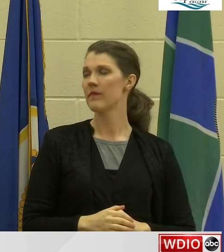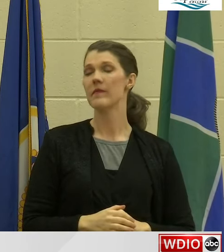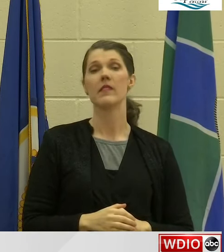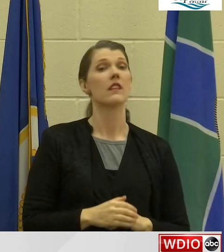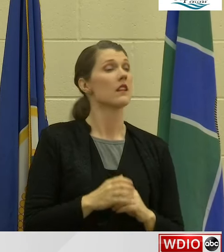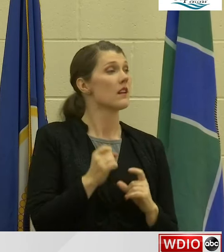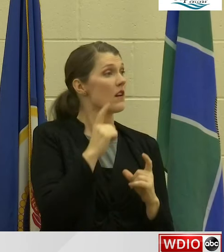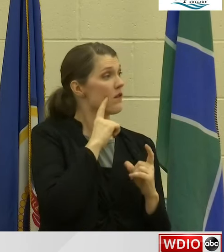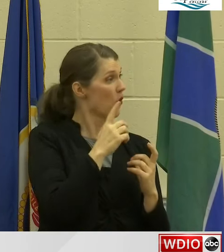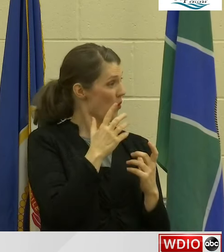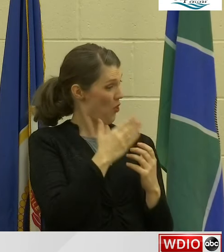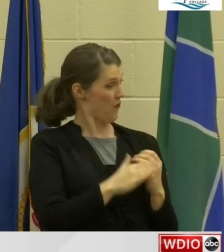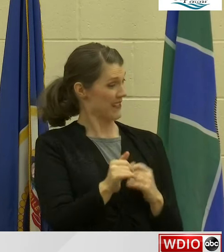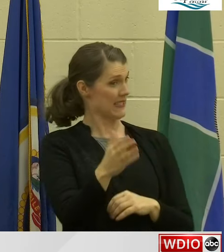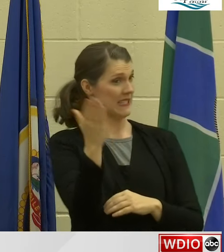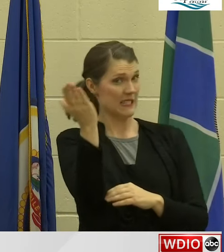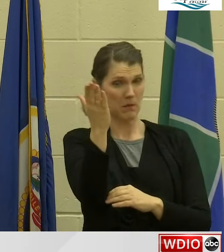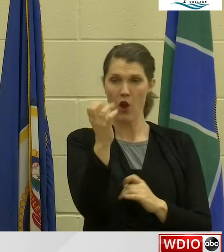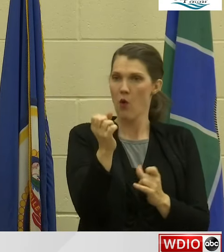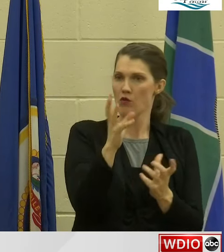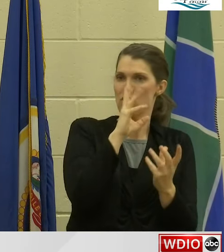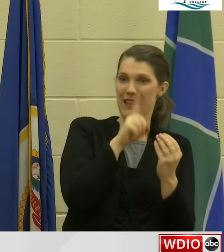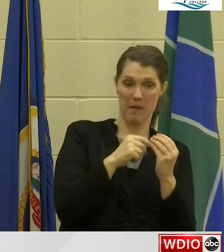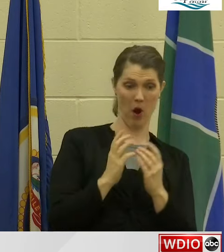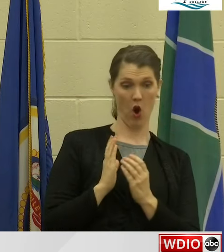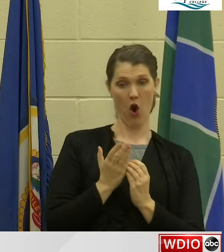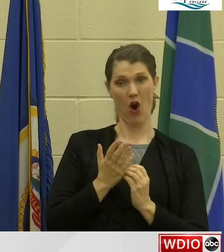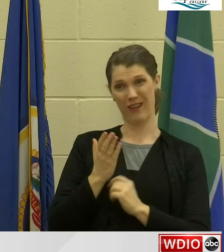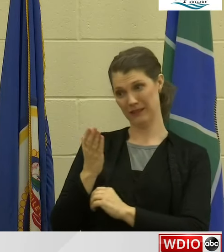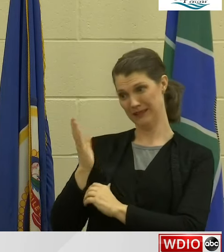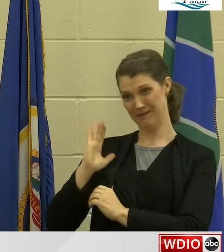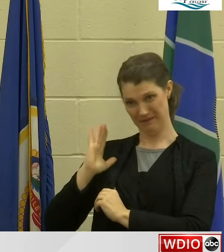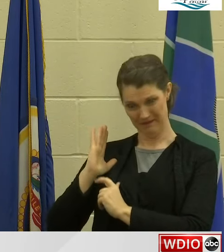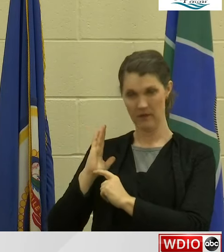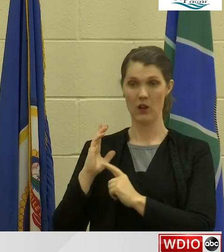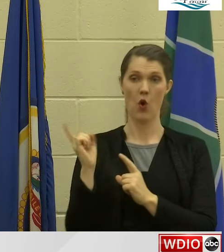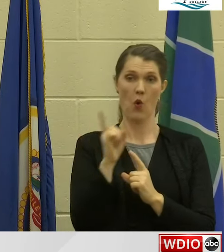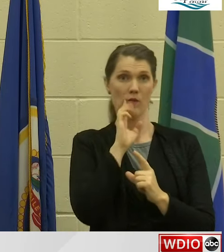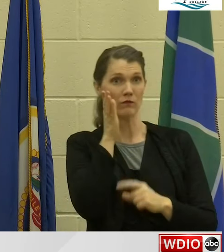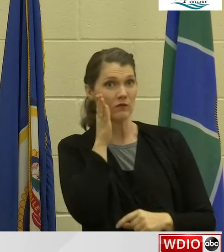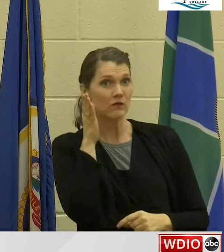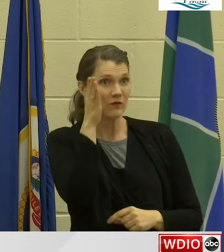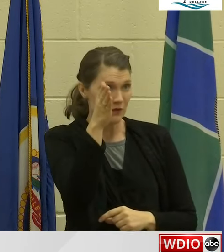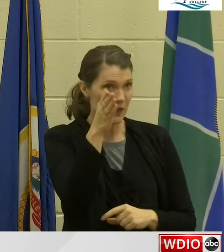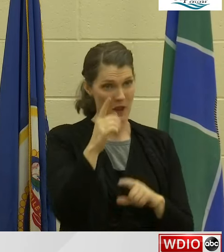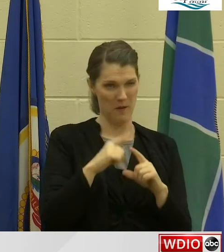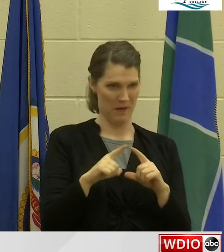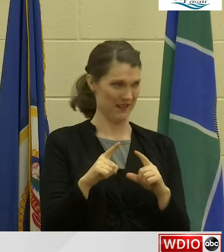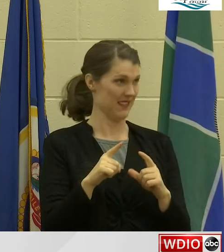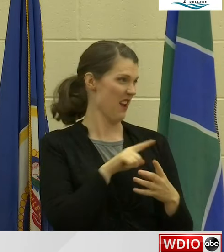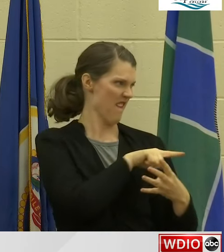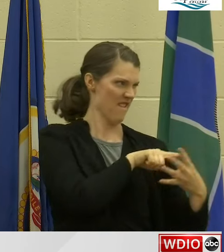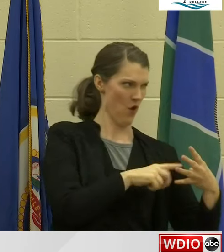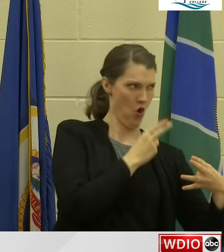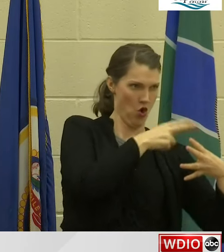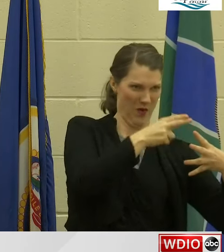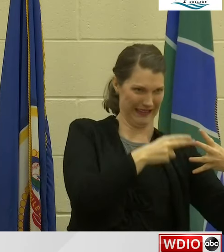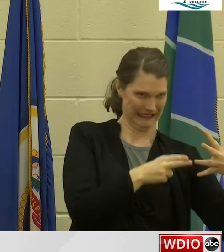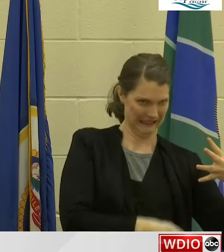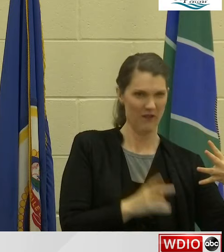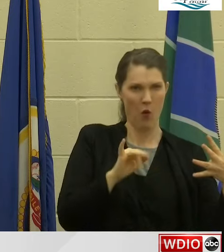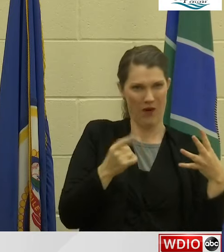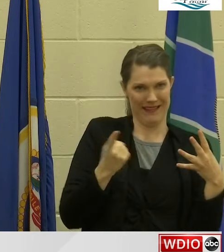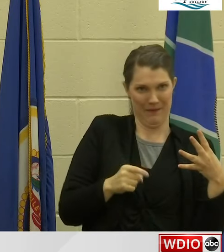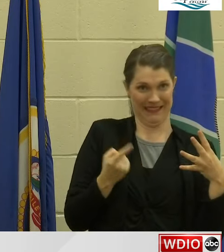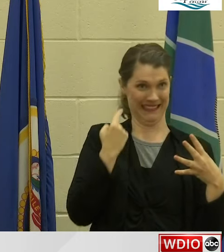In the rest of the speech, I want to lay out where we've been, where we're heading. Let's start with four quick highlights of what's